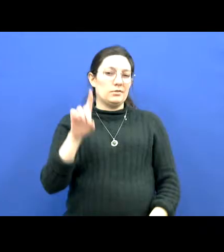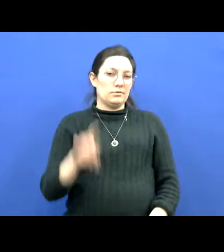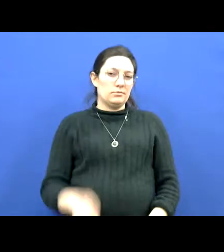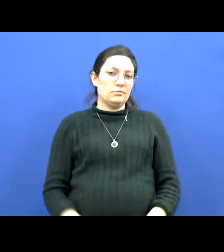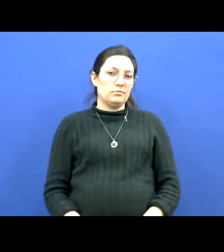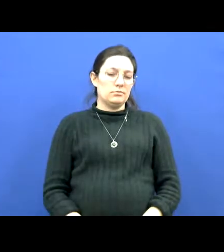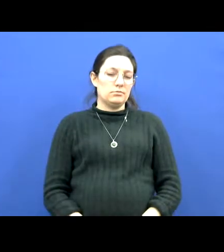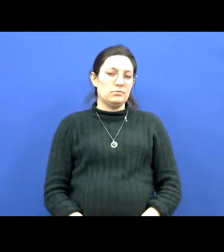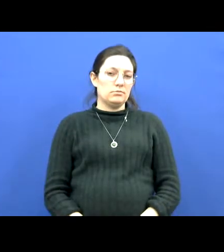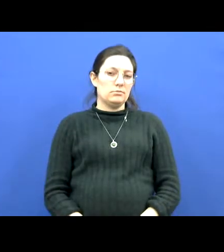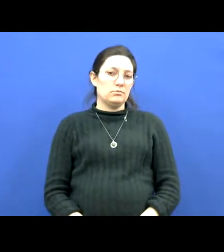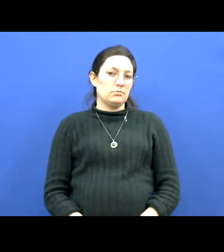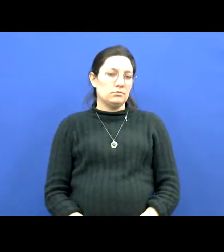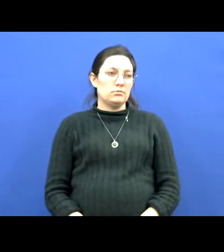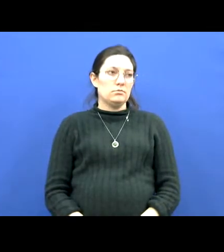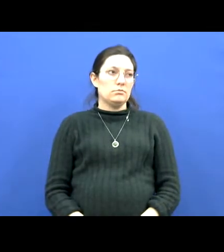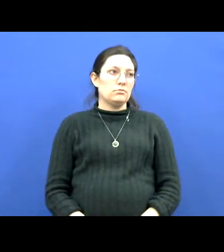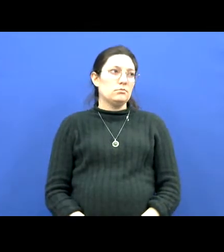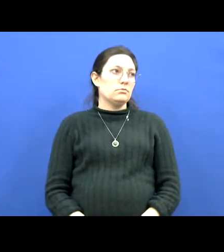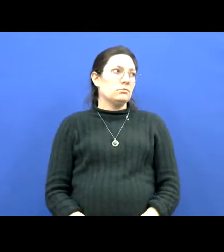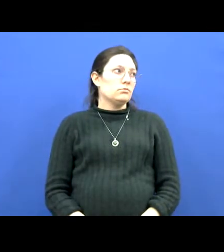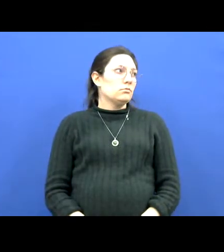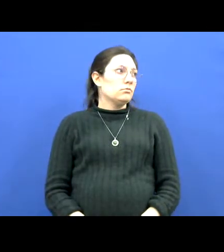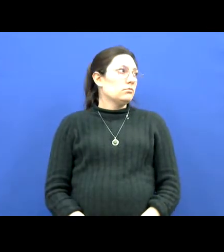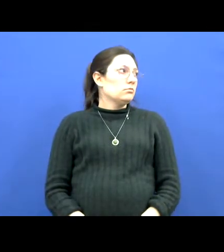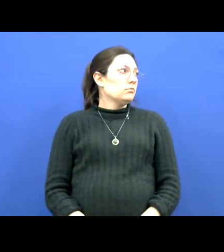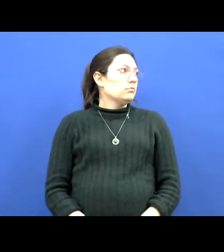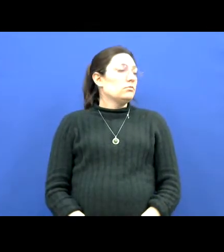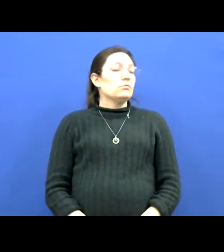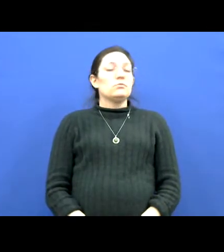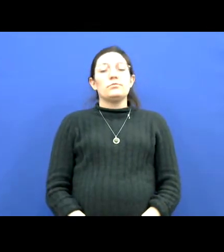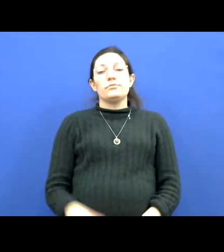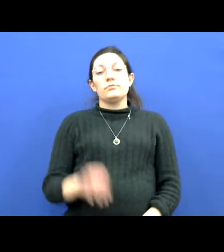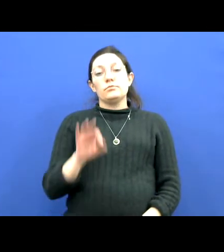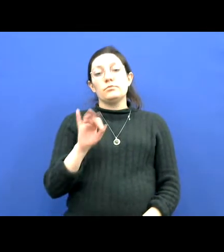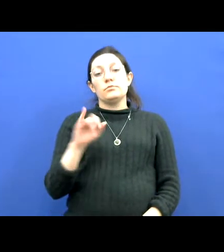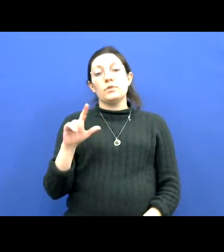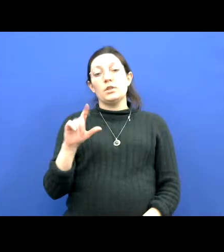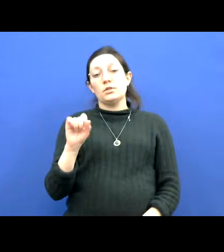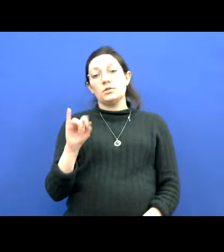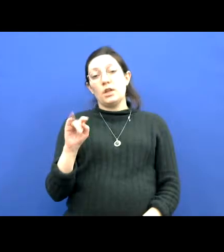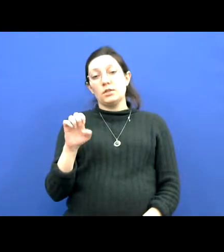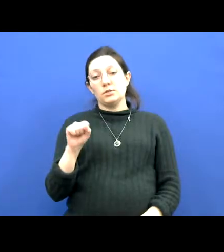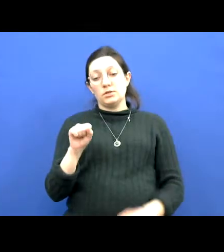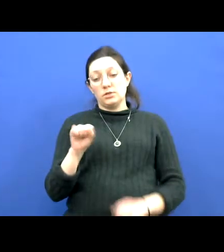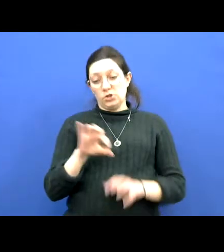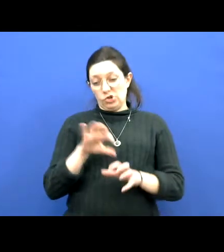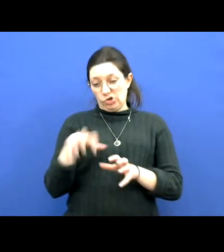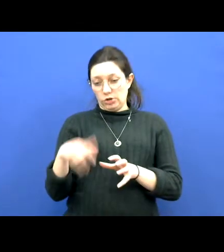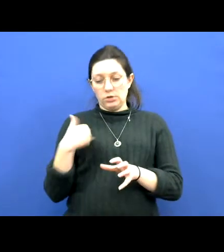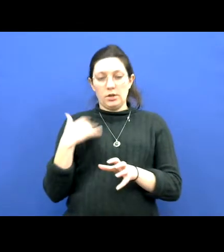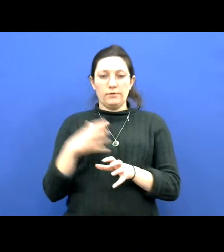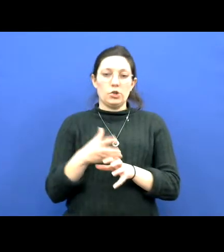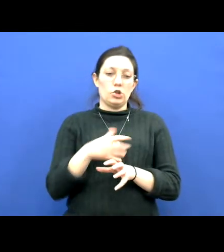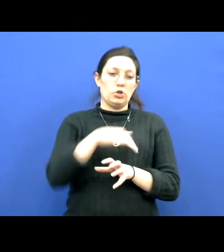wetland. As you go east from the fill sites, there's a huge drop off, and it's down into